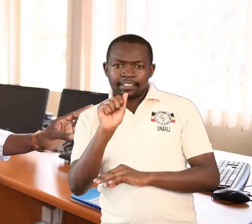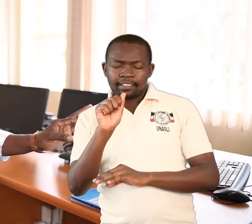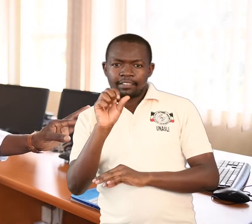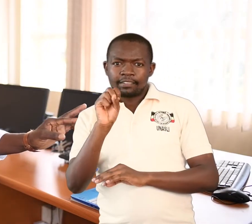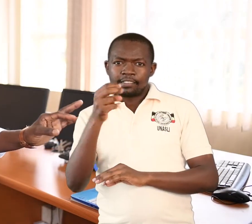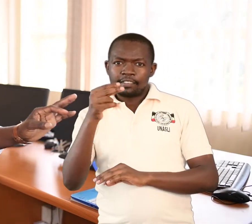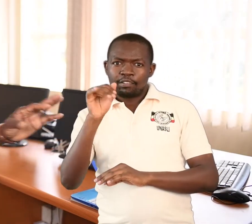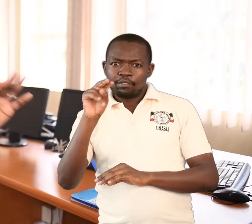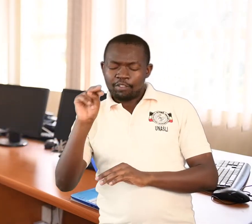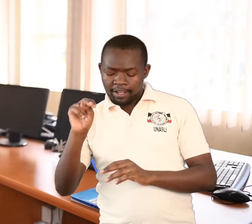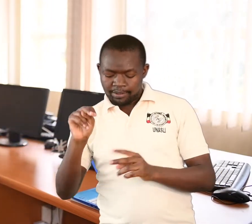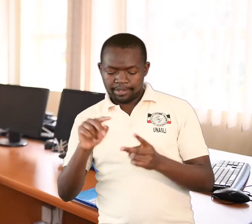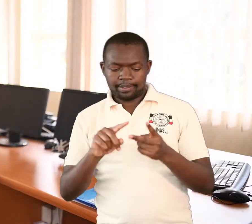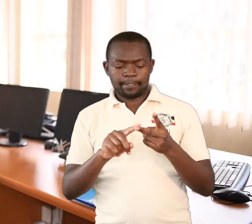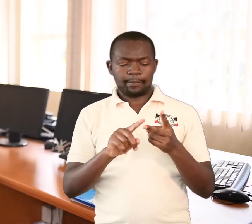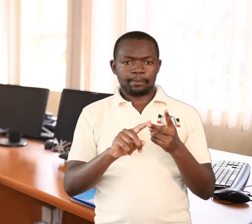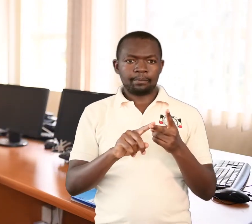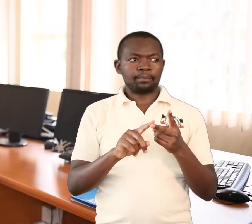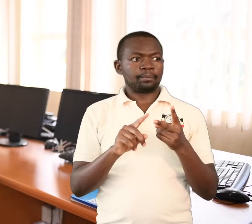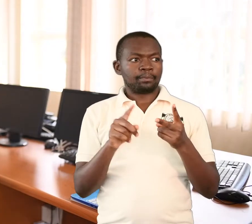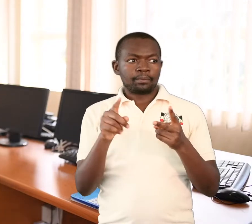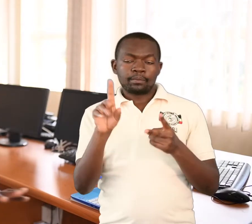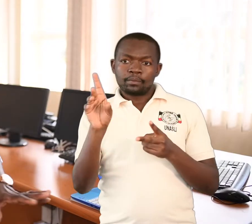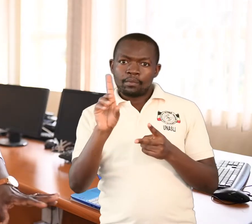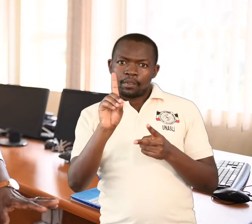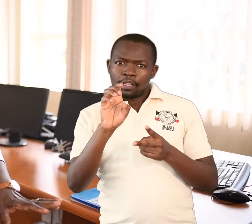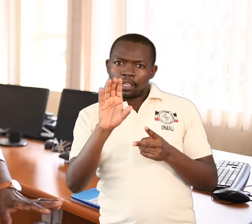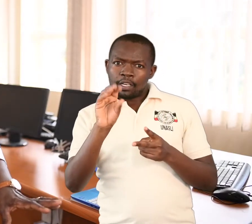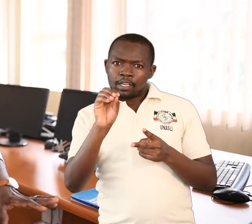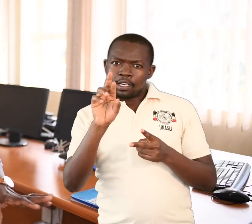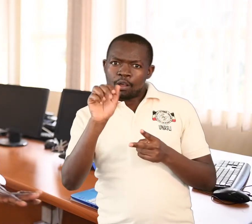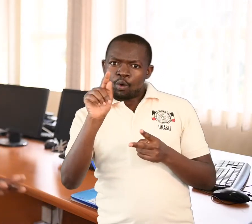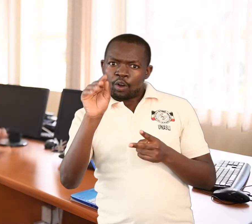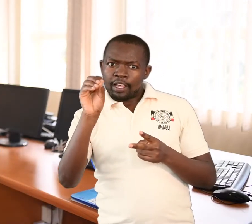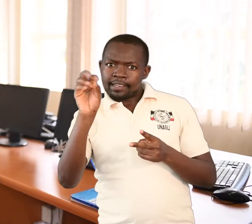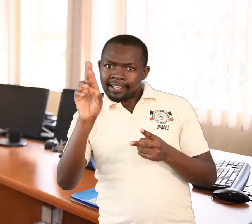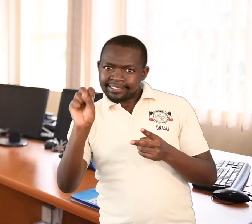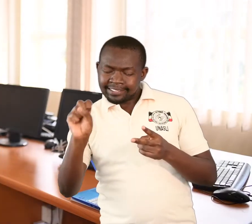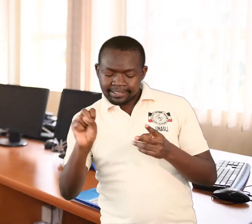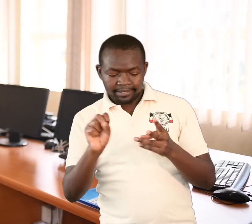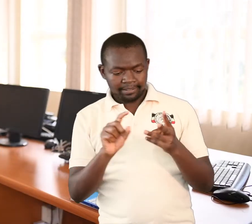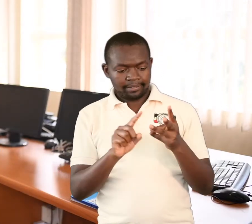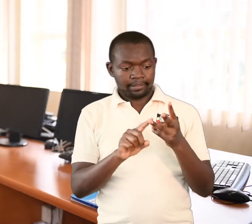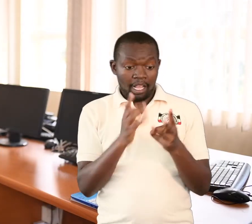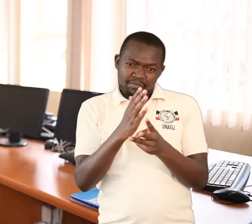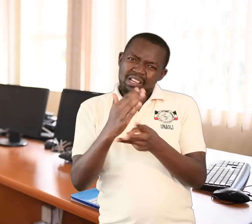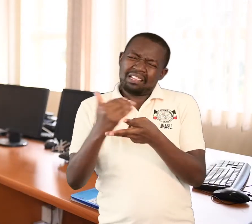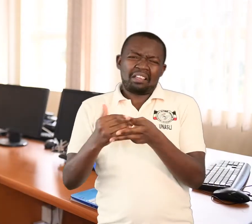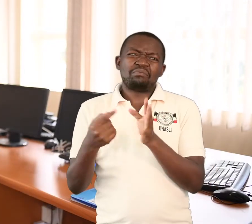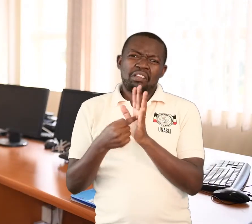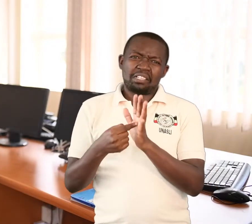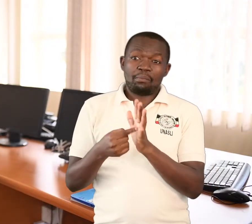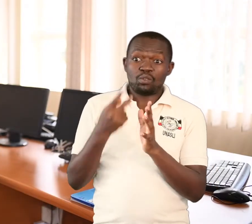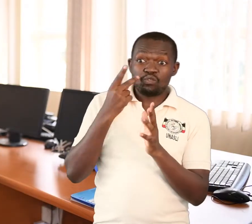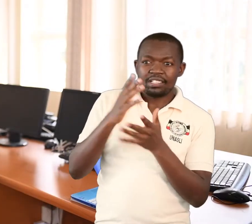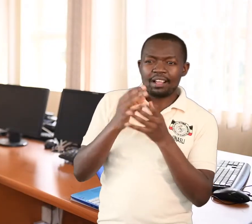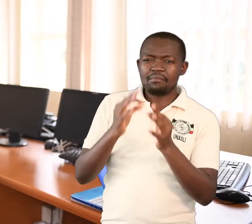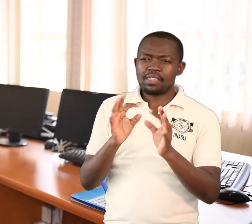decorators, even one who makes a cake decorates the cake, and you see something very